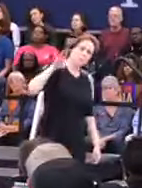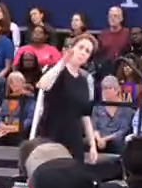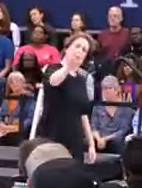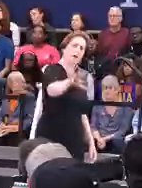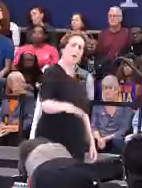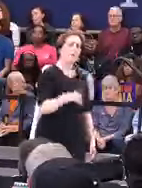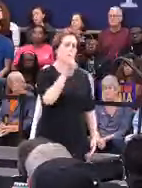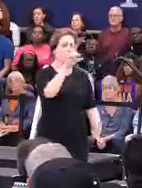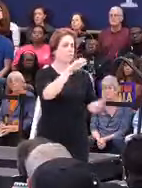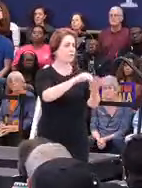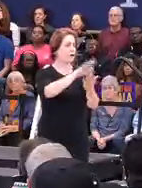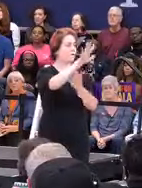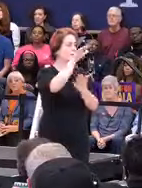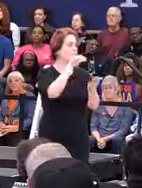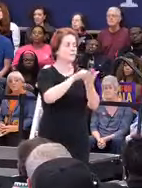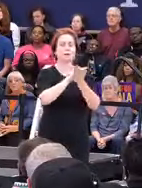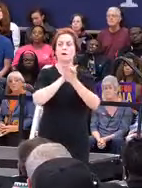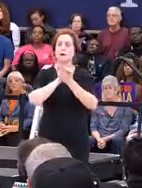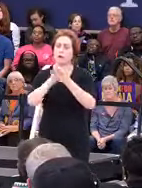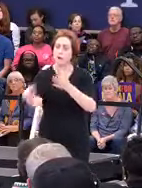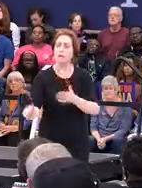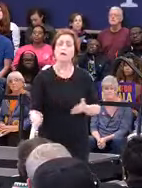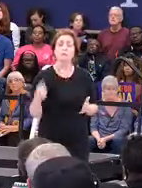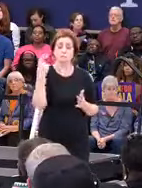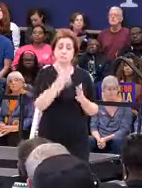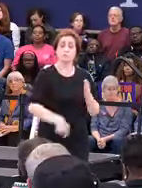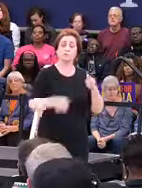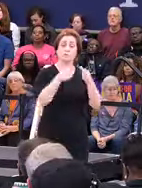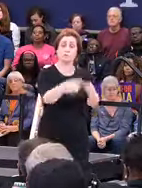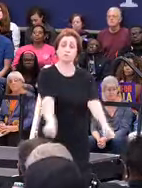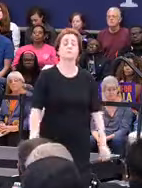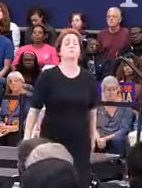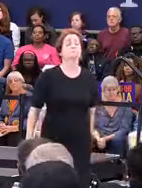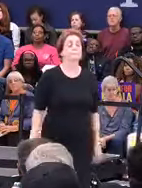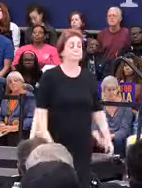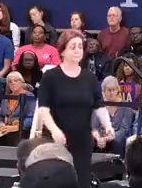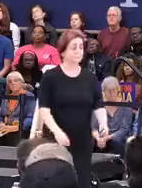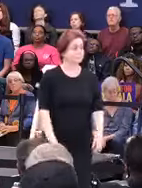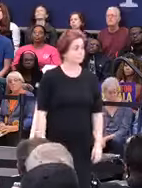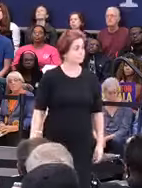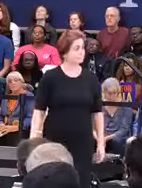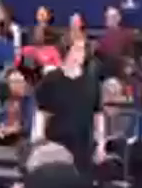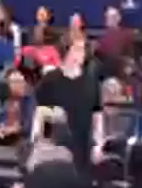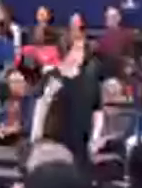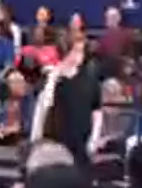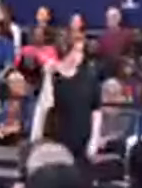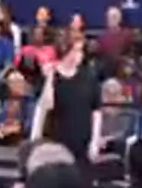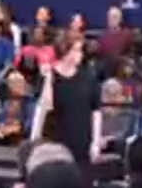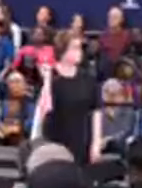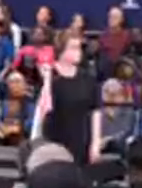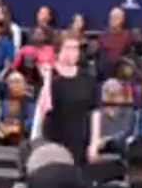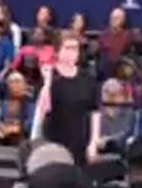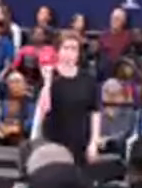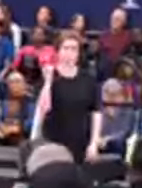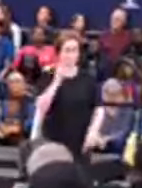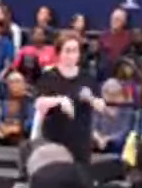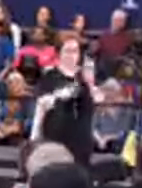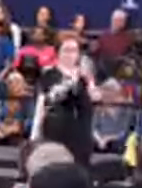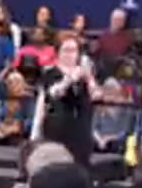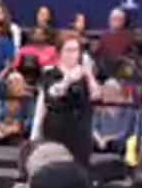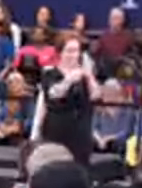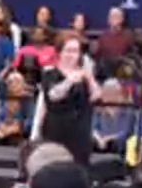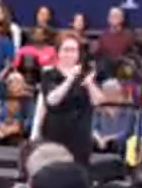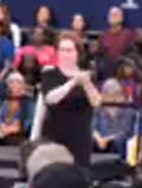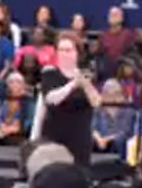between $1,000 and $5,000, which is the cost of her deductible. She's got insurance. There's no way she can afford